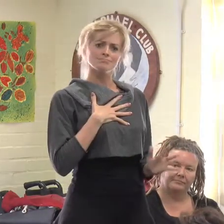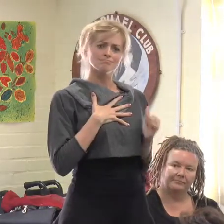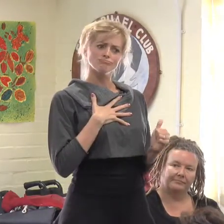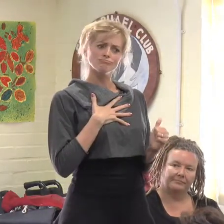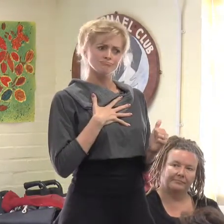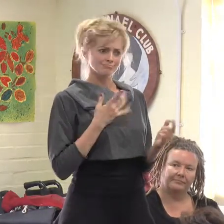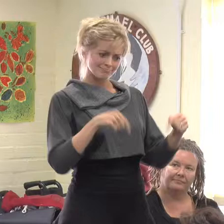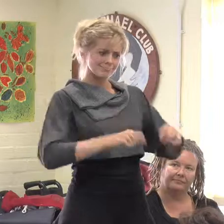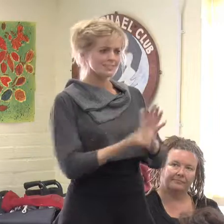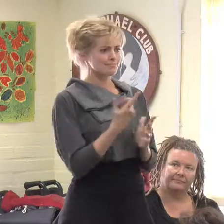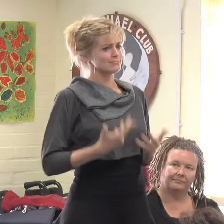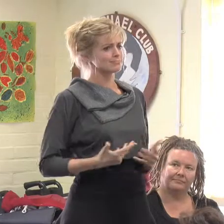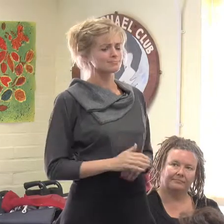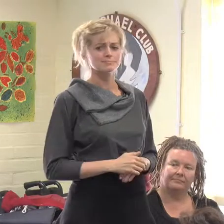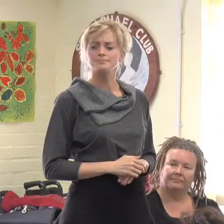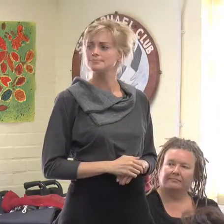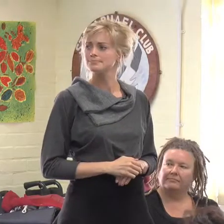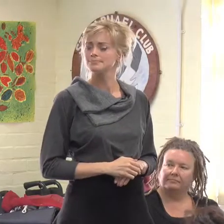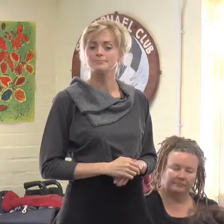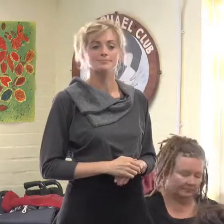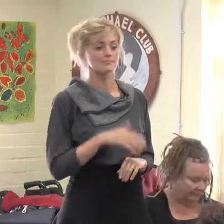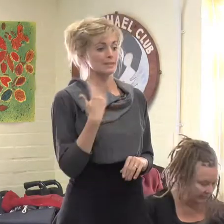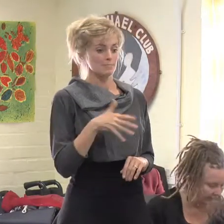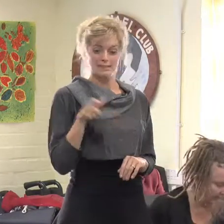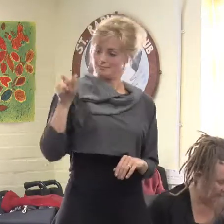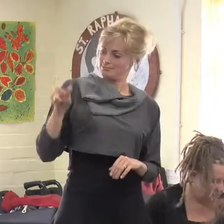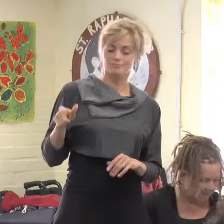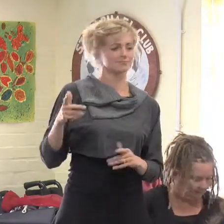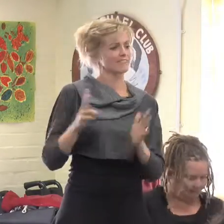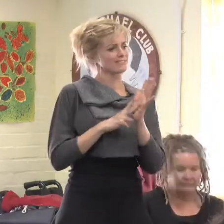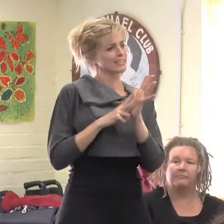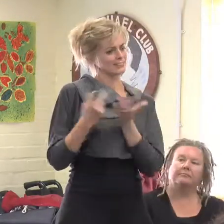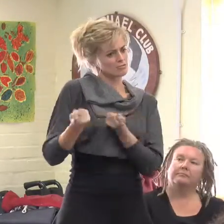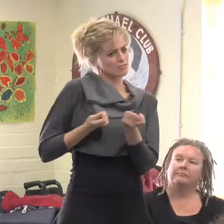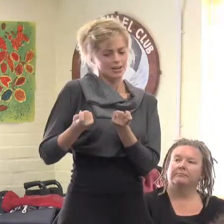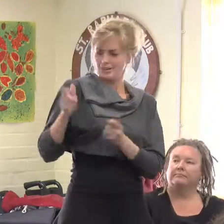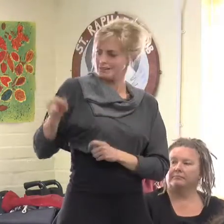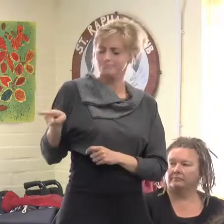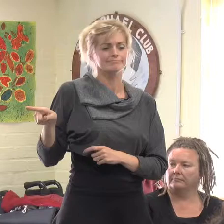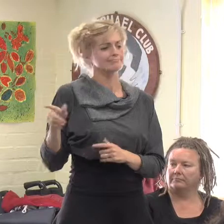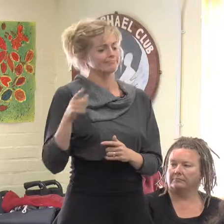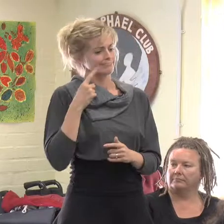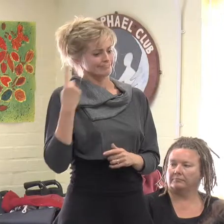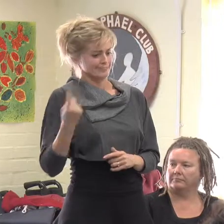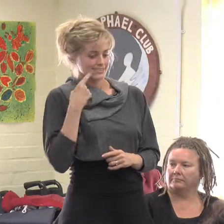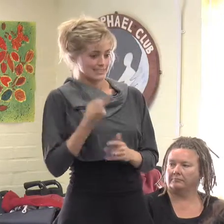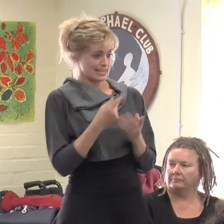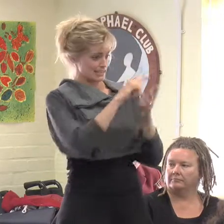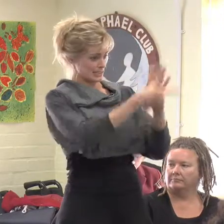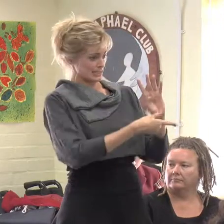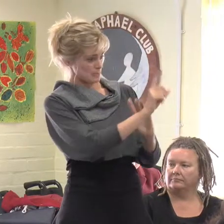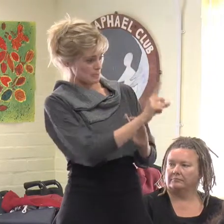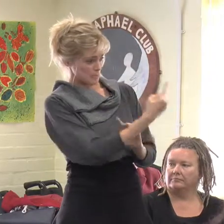it's happening here today. We heard from the chair about the problems that disabled people have